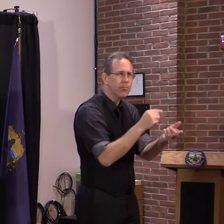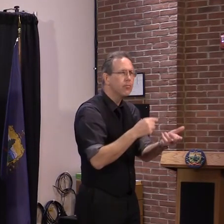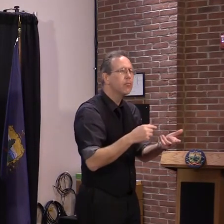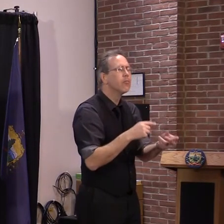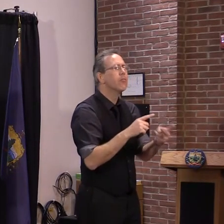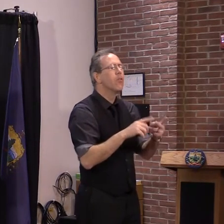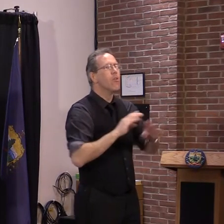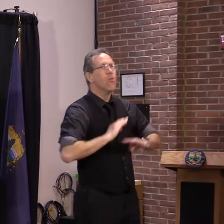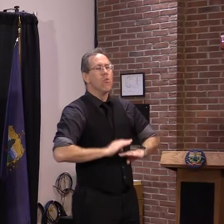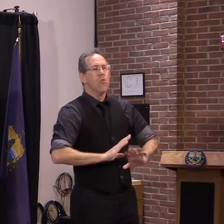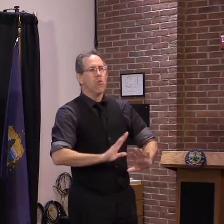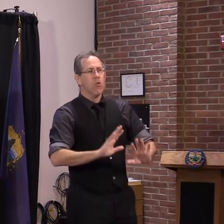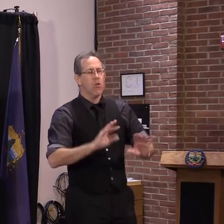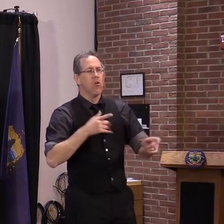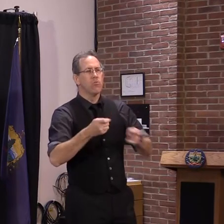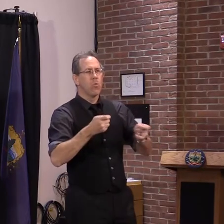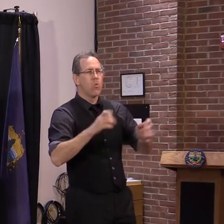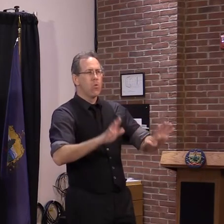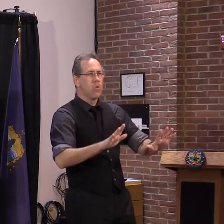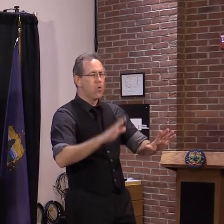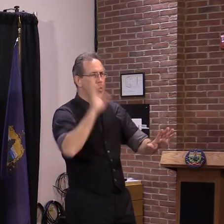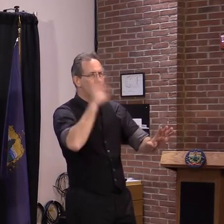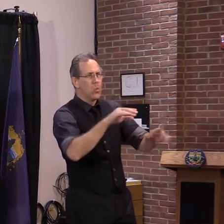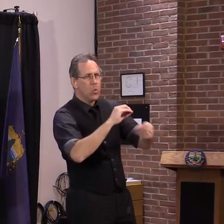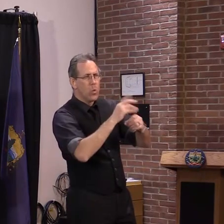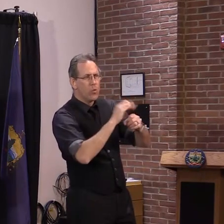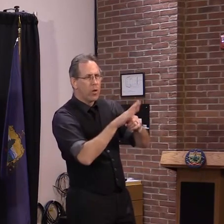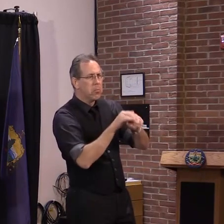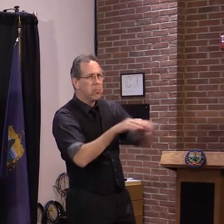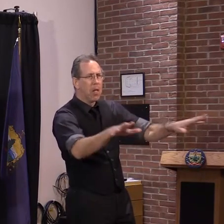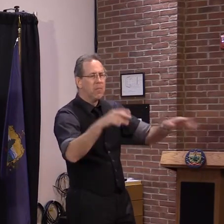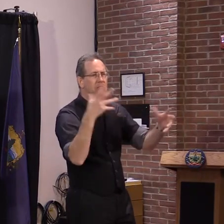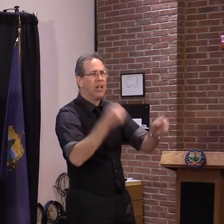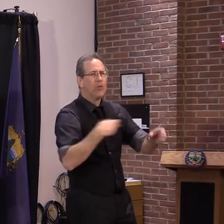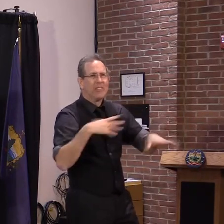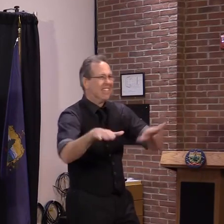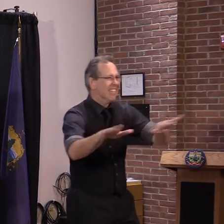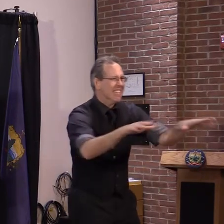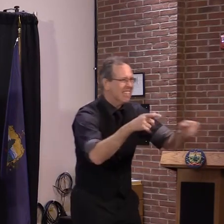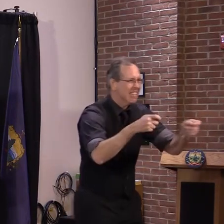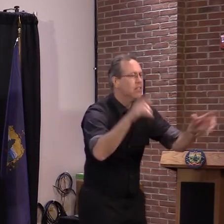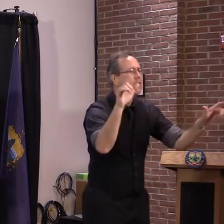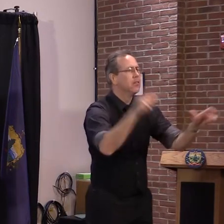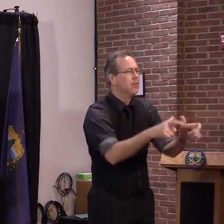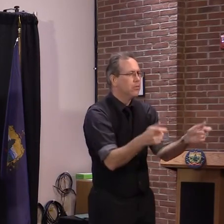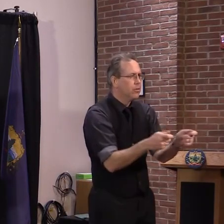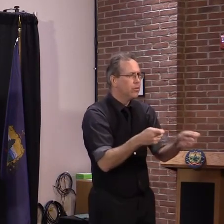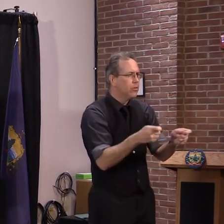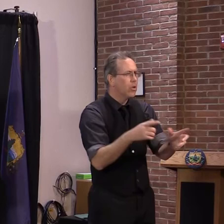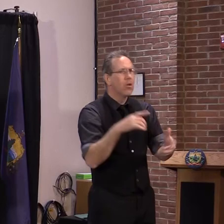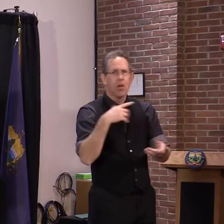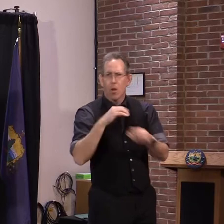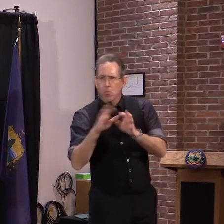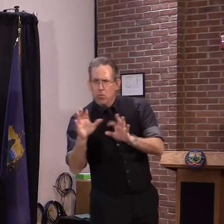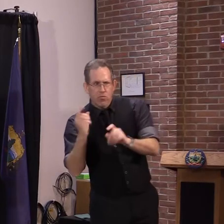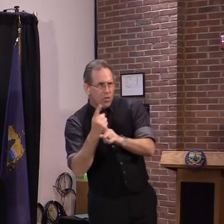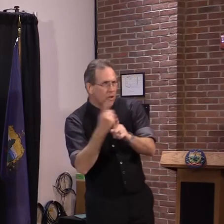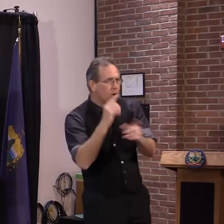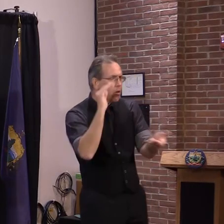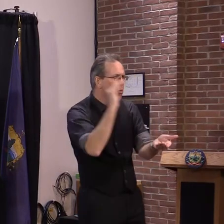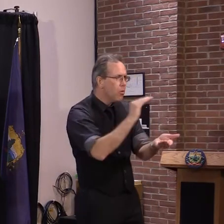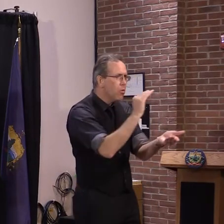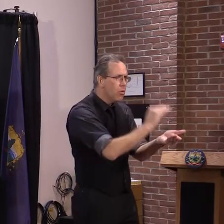you look at other countries who've experienced Omicron before us and have seen it decrease, as well as other